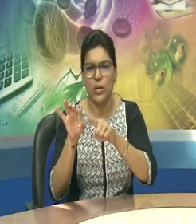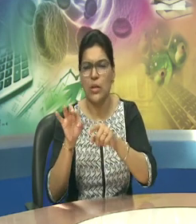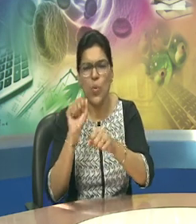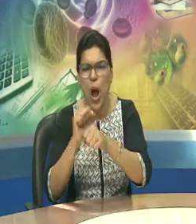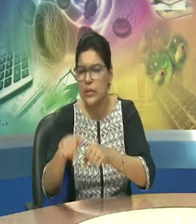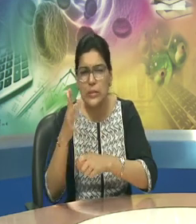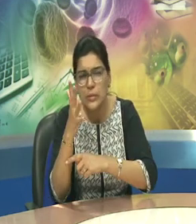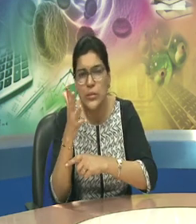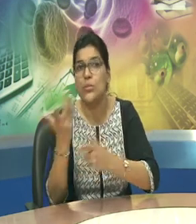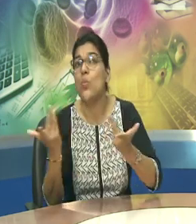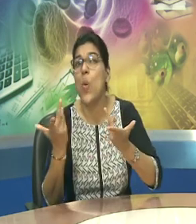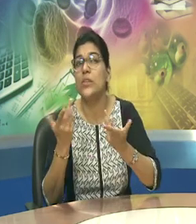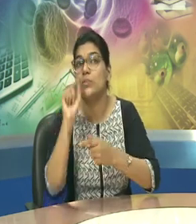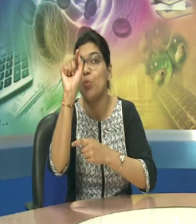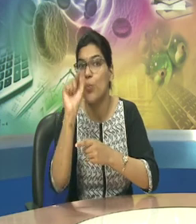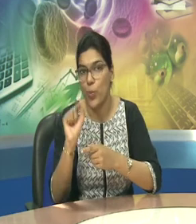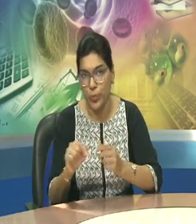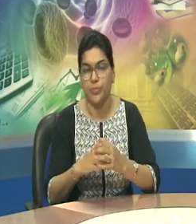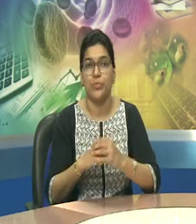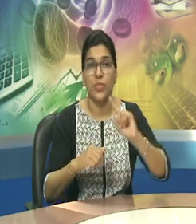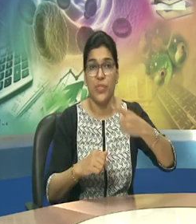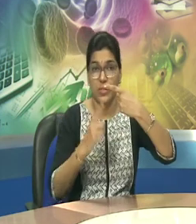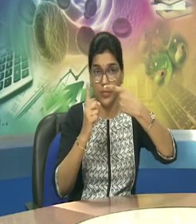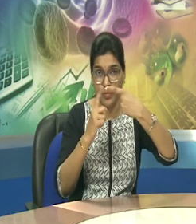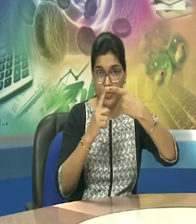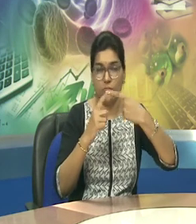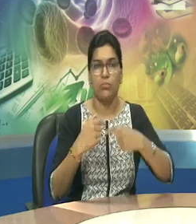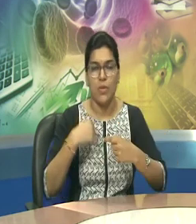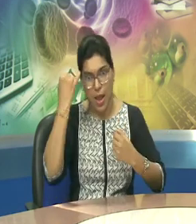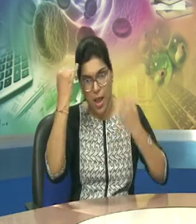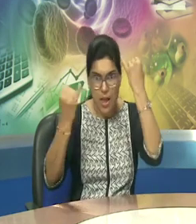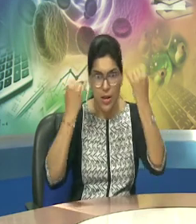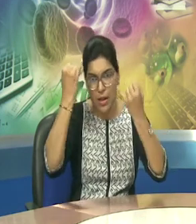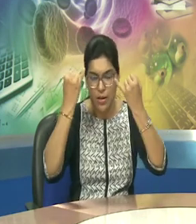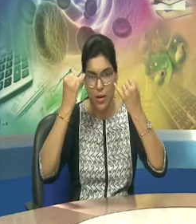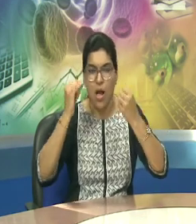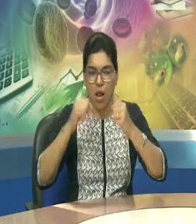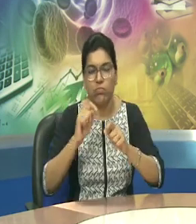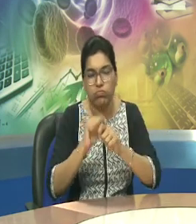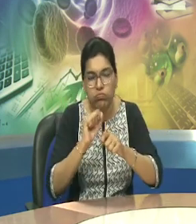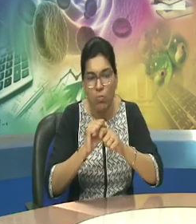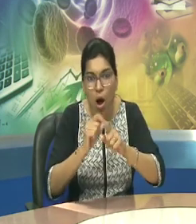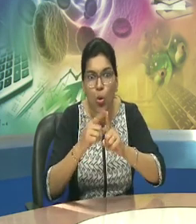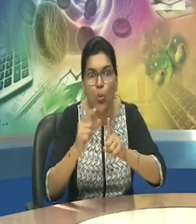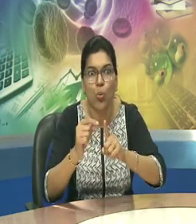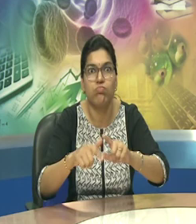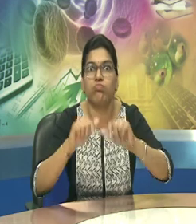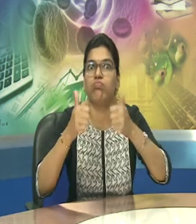Third, which one is not a function of an entrepreneur?